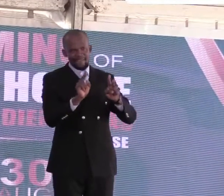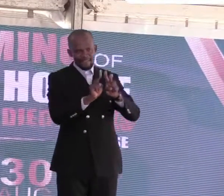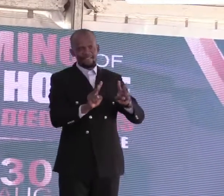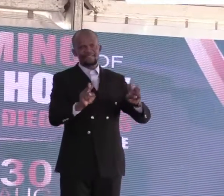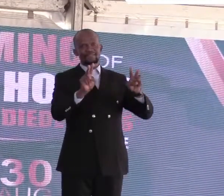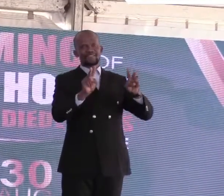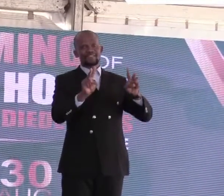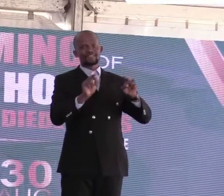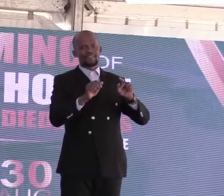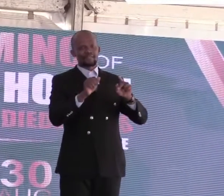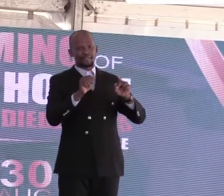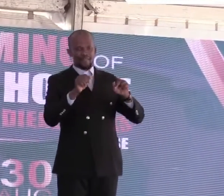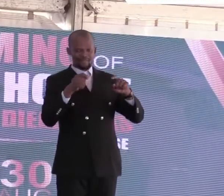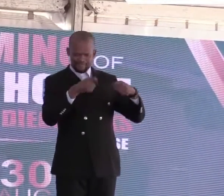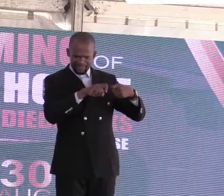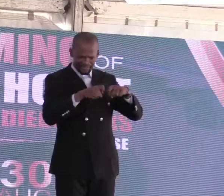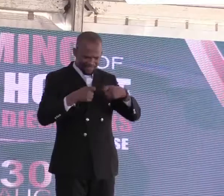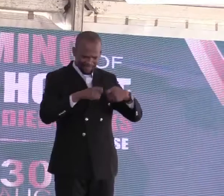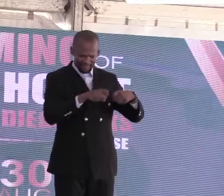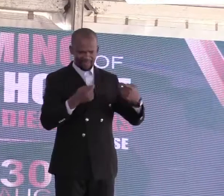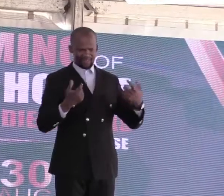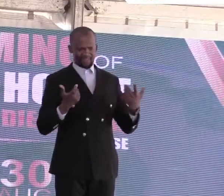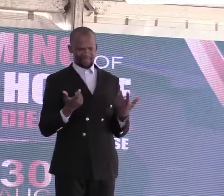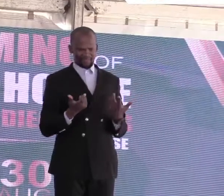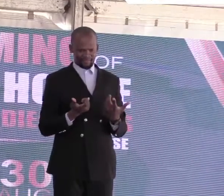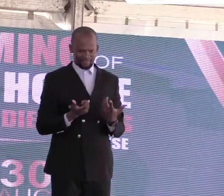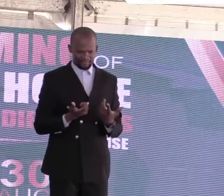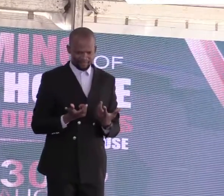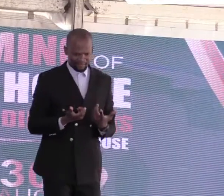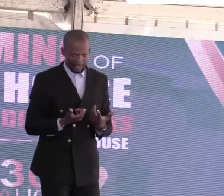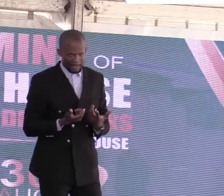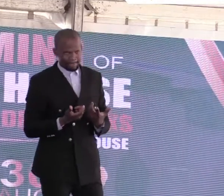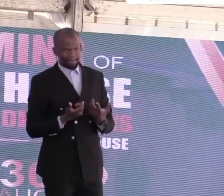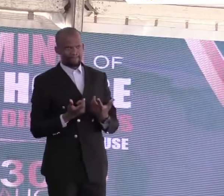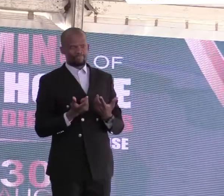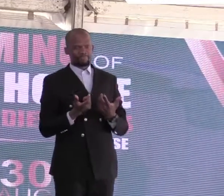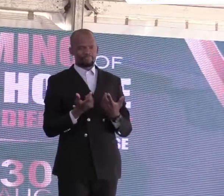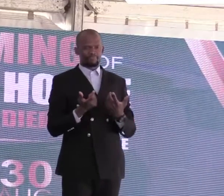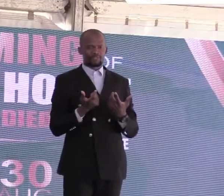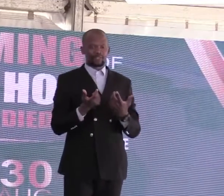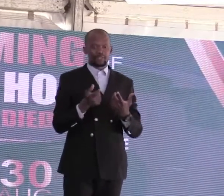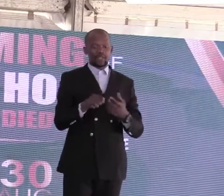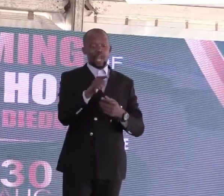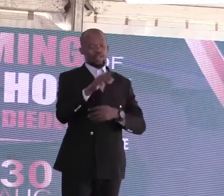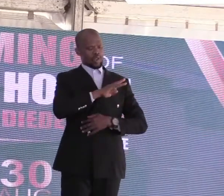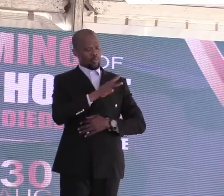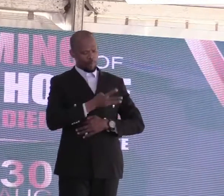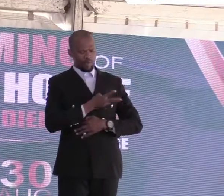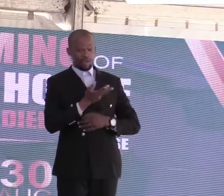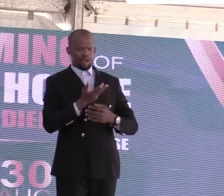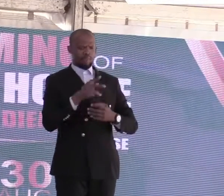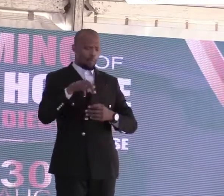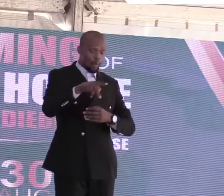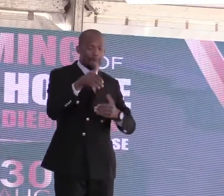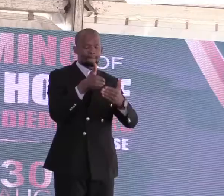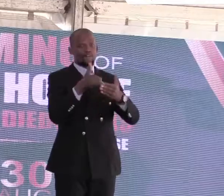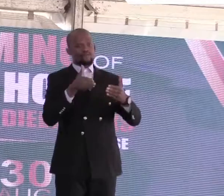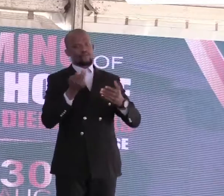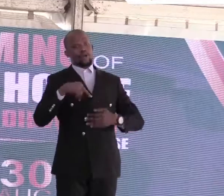the fight, the toil, the tenacity of the women who walked